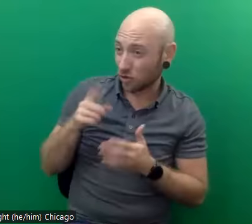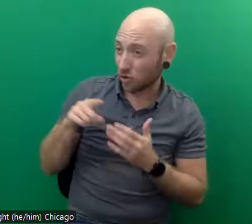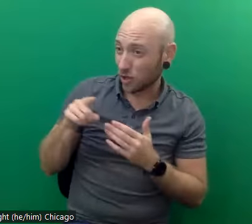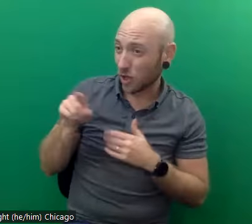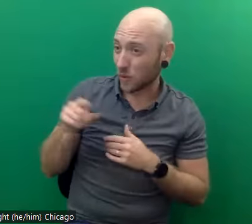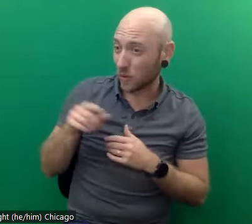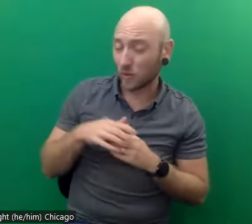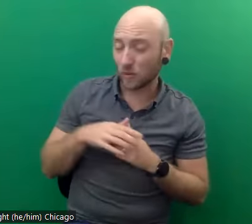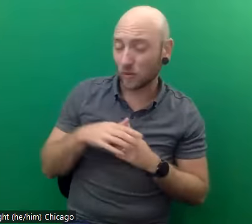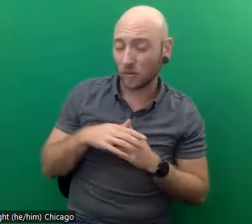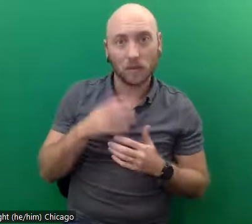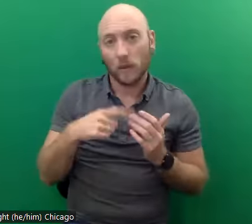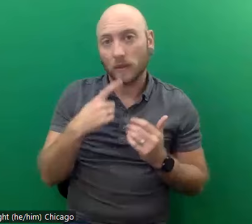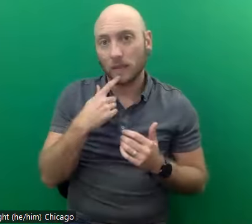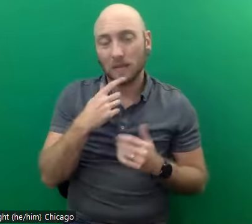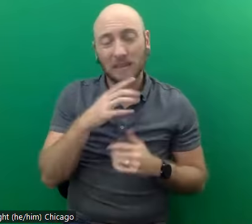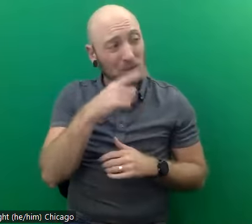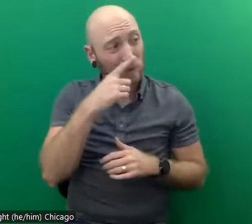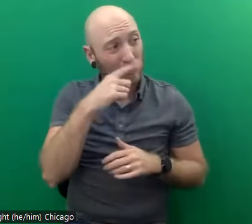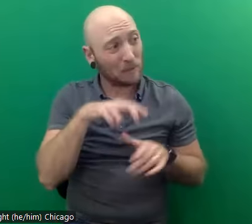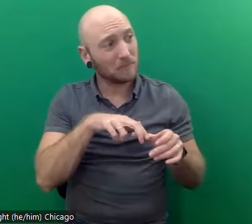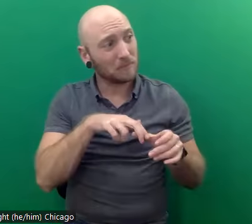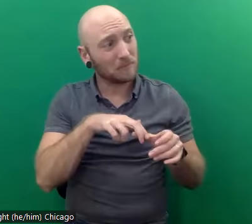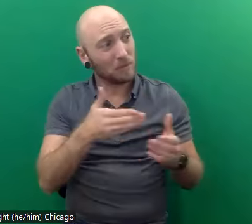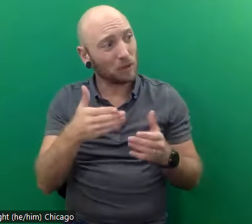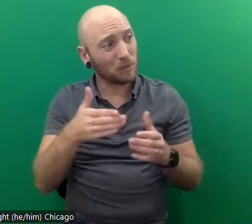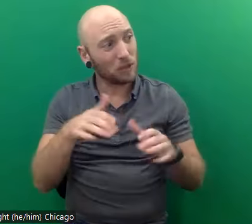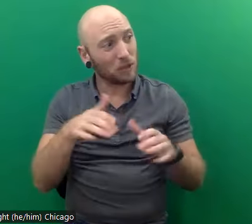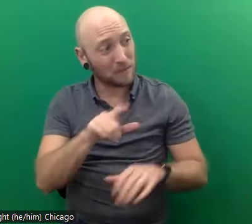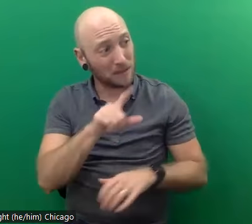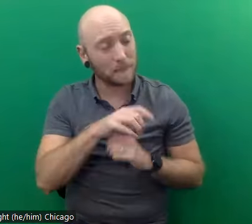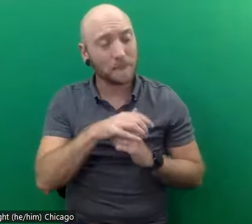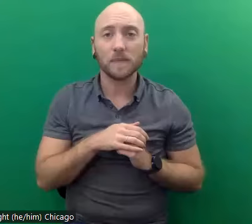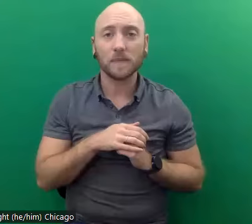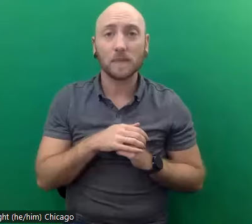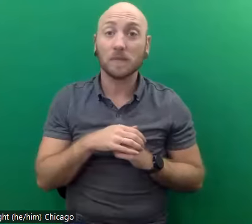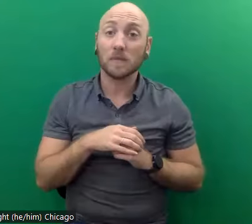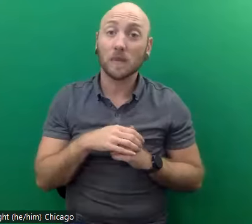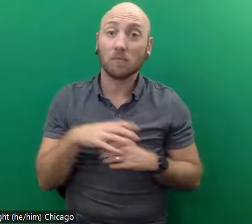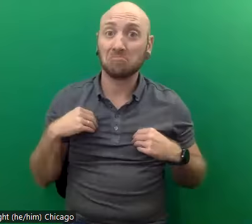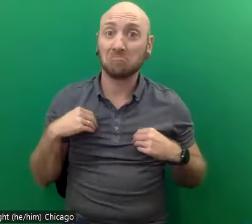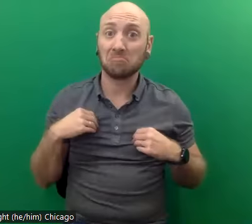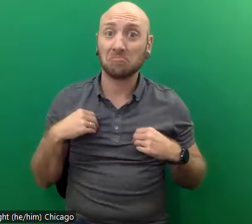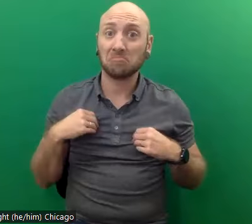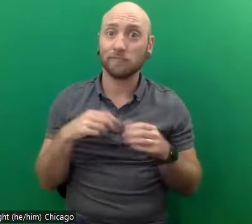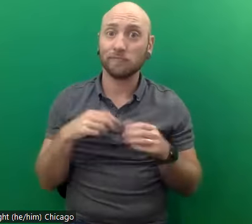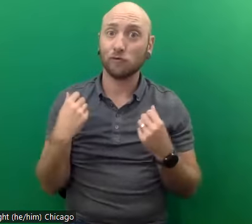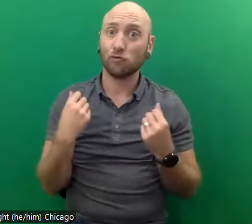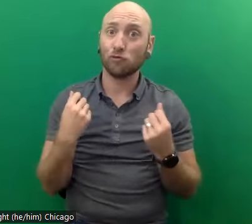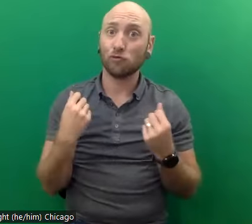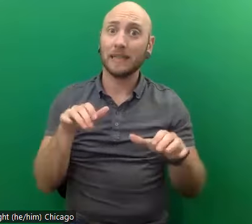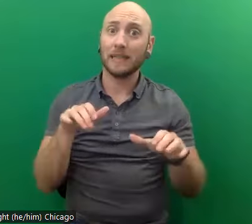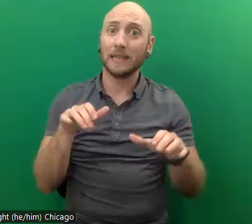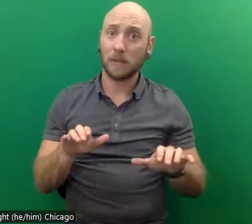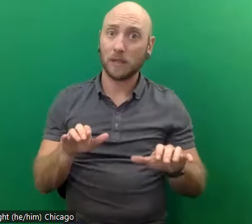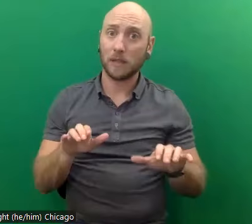asked him, can you give me a ride to the cemetery? And he gave me a ride to the cemetery, and I sat and I